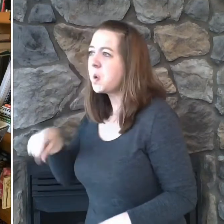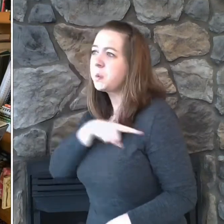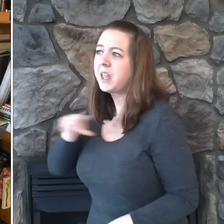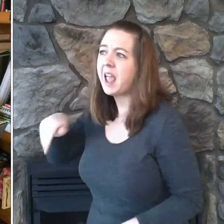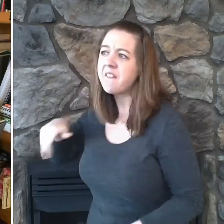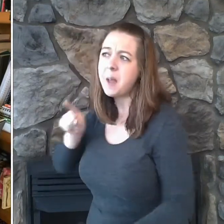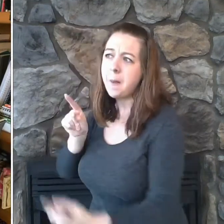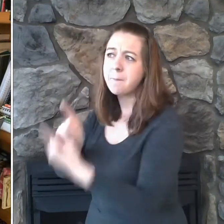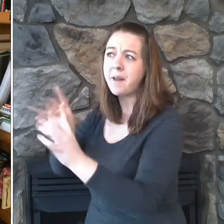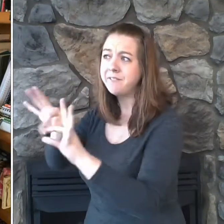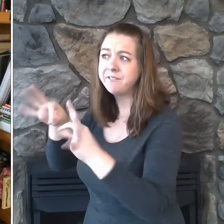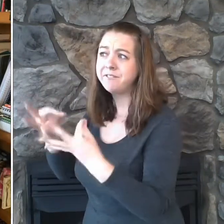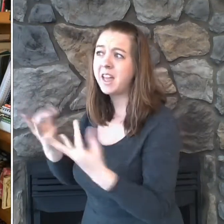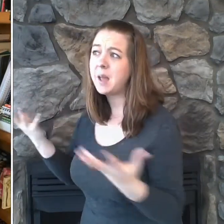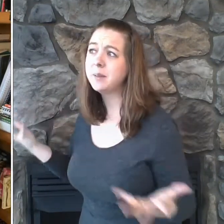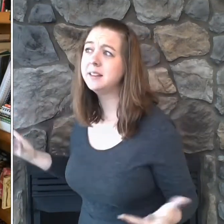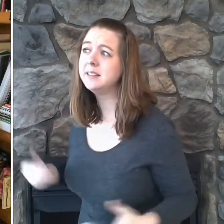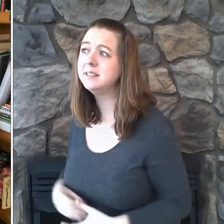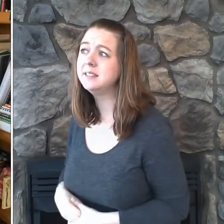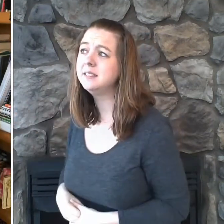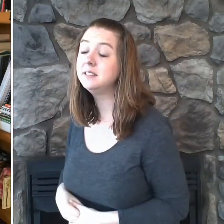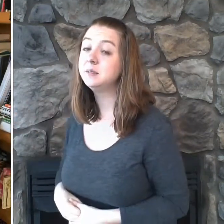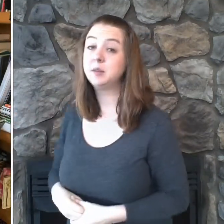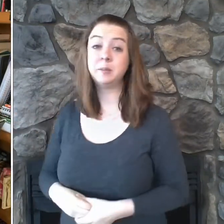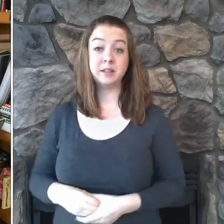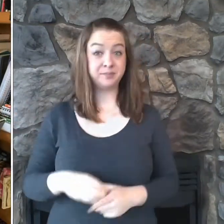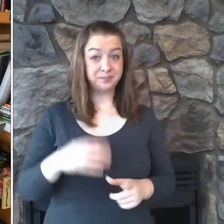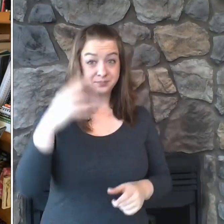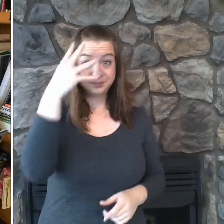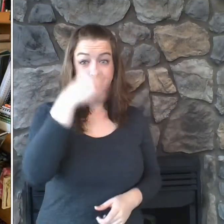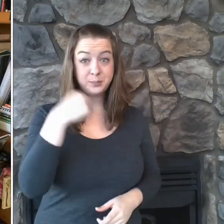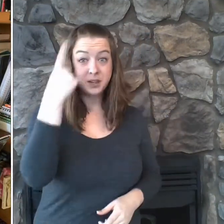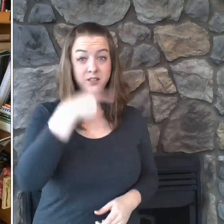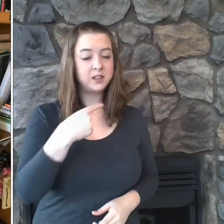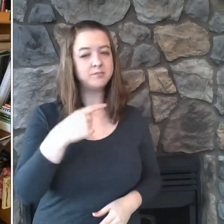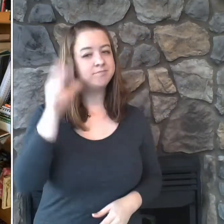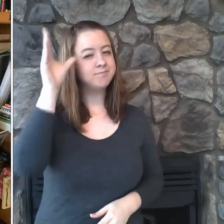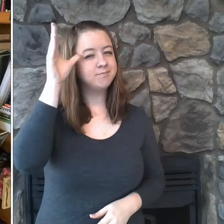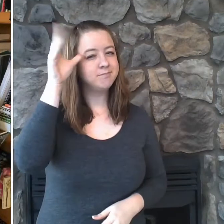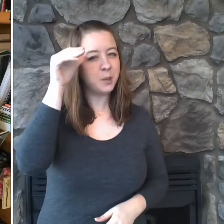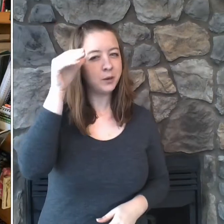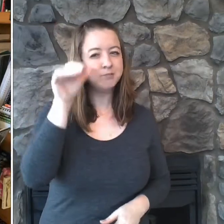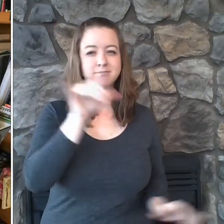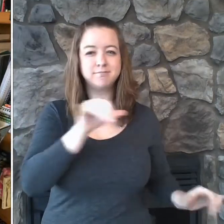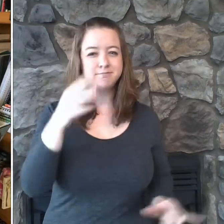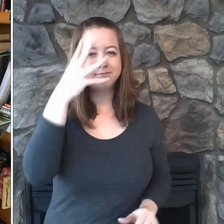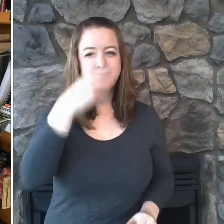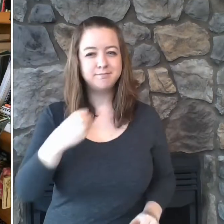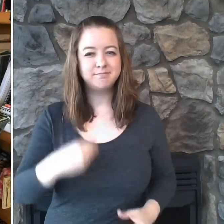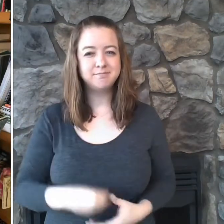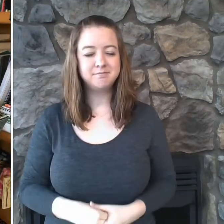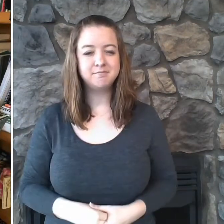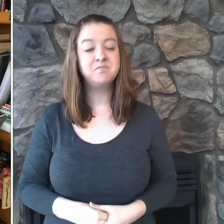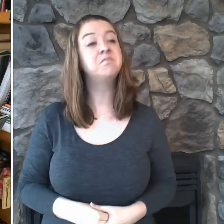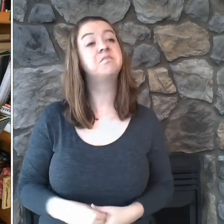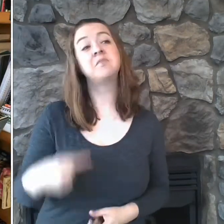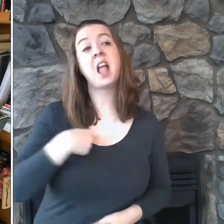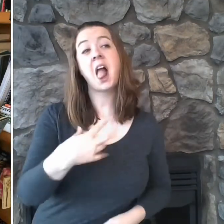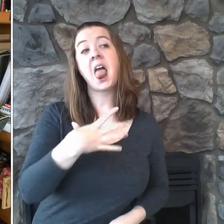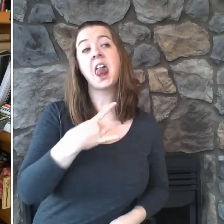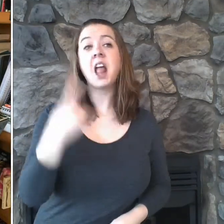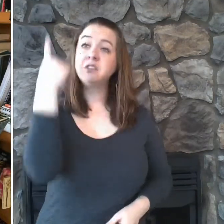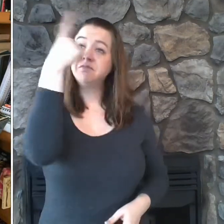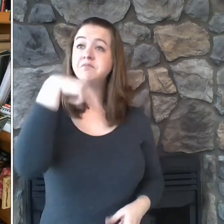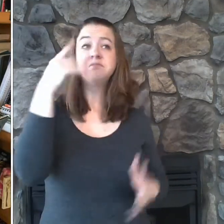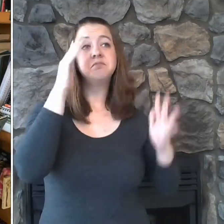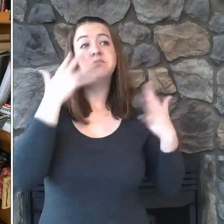family," said her mother. But Pretty Face was as stubborn as she was beautiful. "I like the way